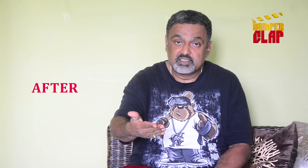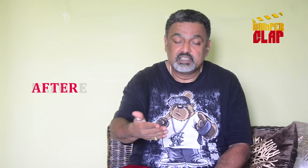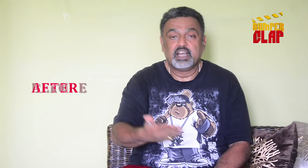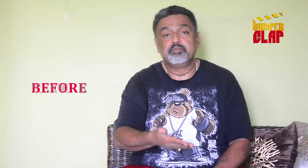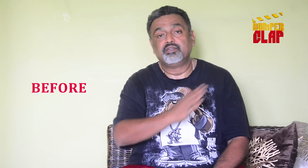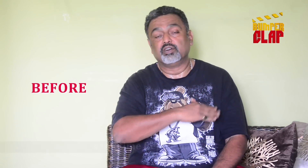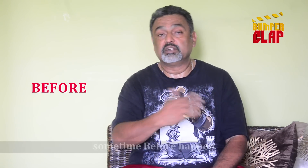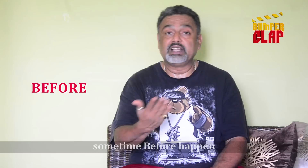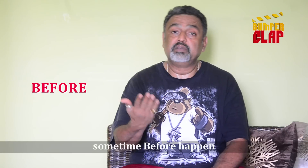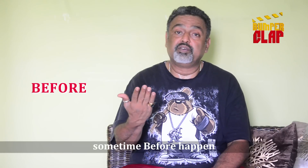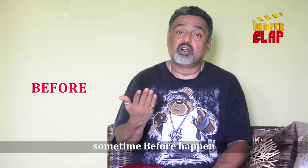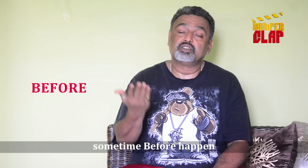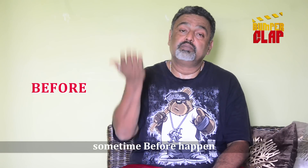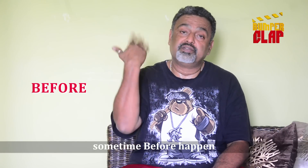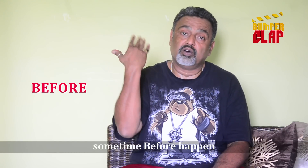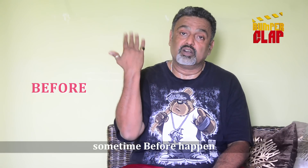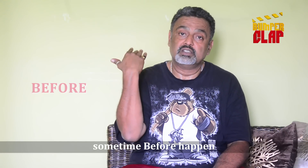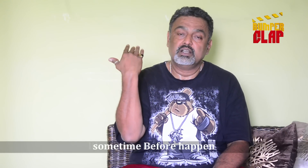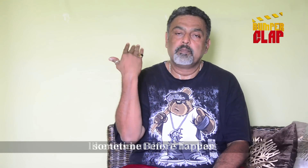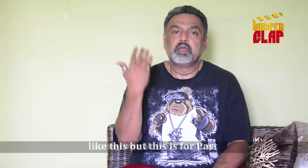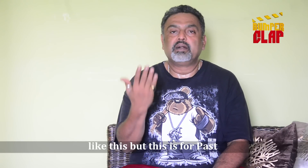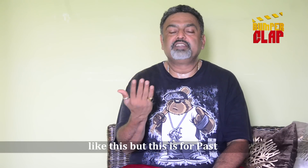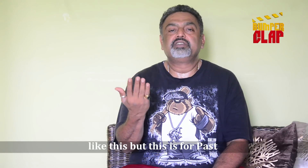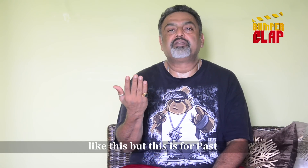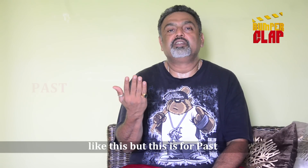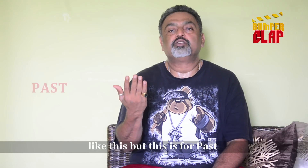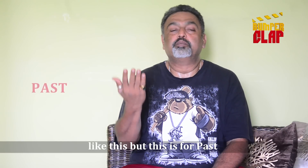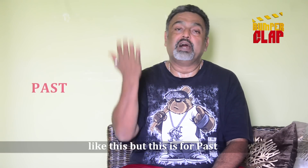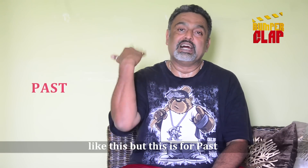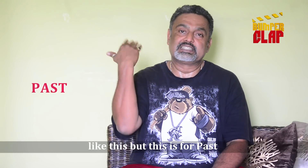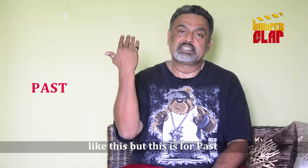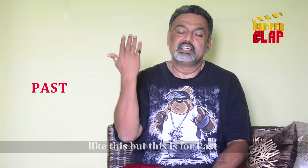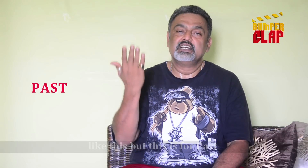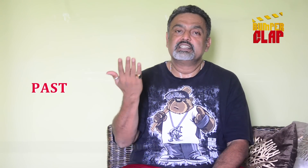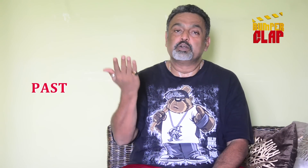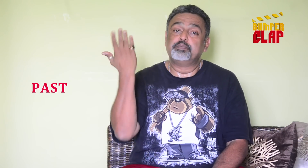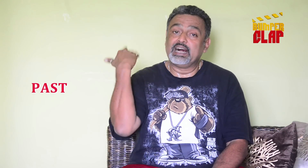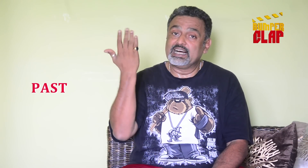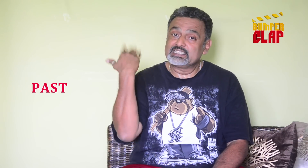sometimes before also before but this reference to reference past so past